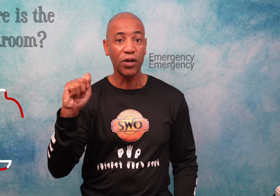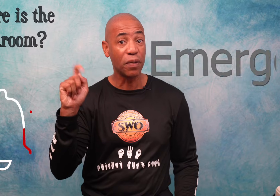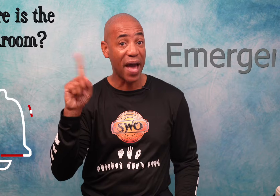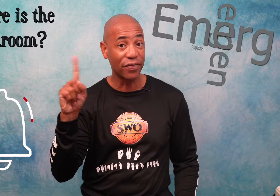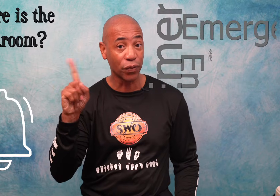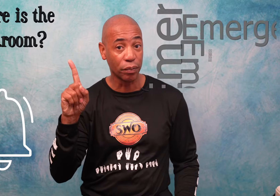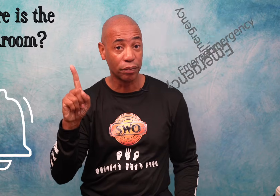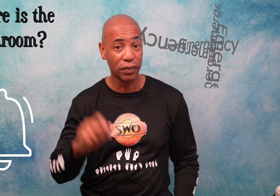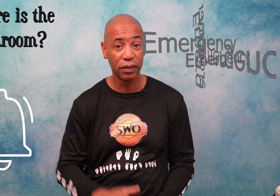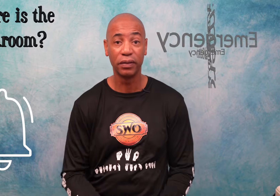Where's the bathroom?